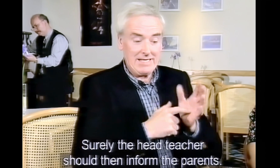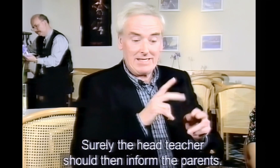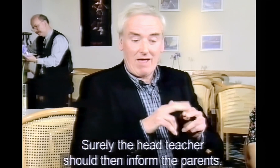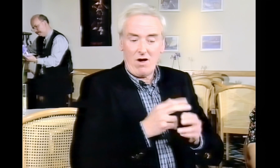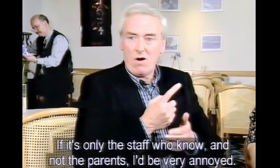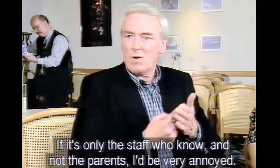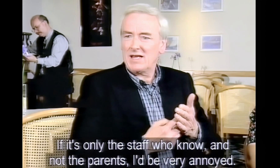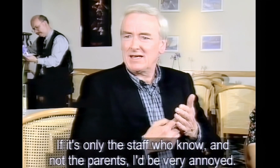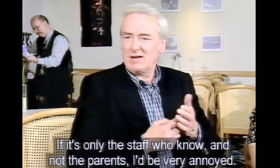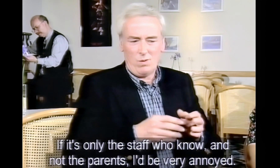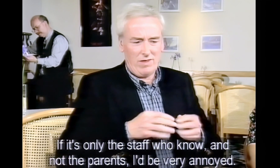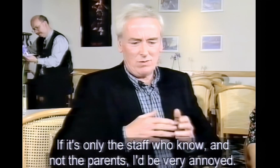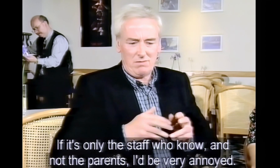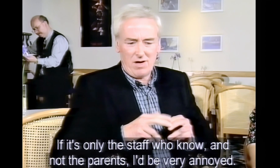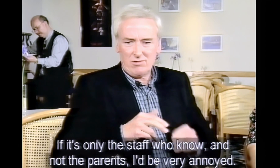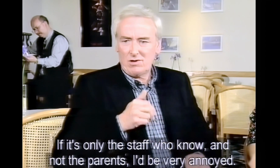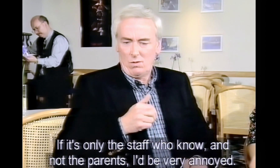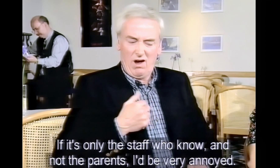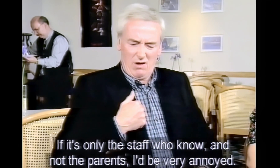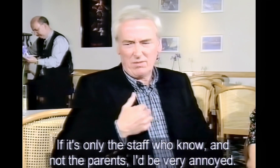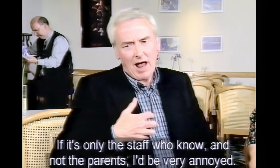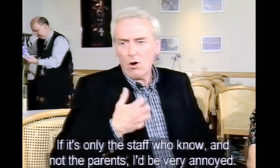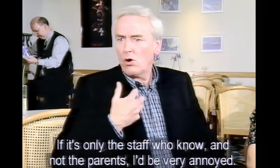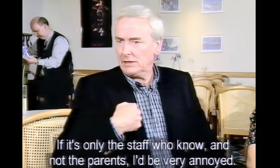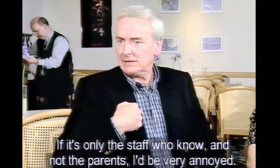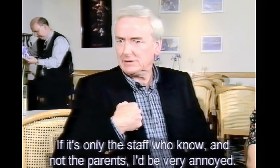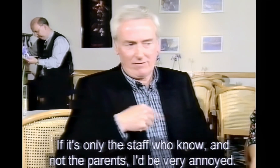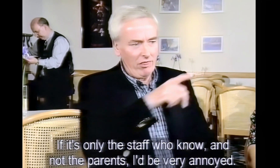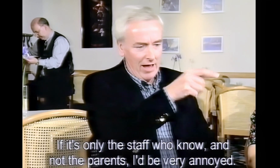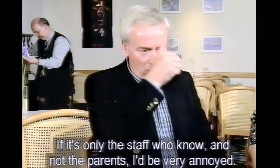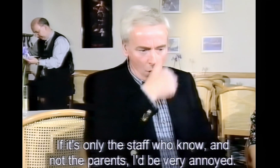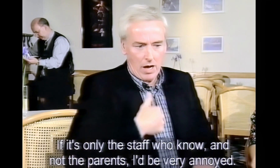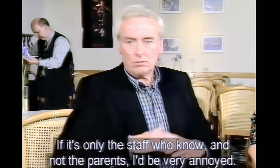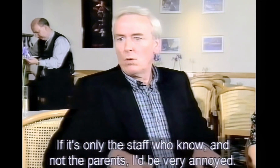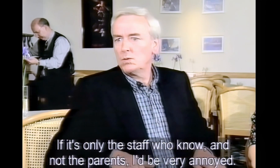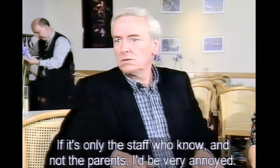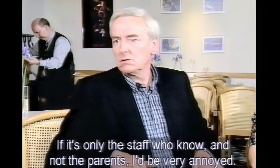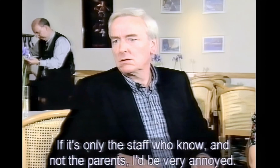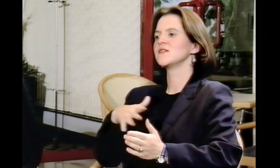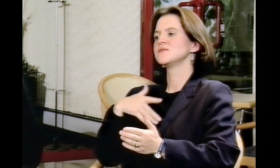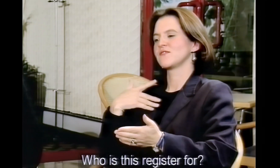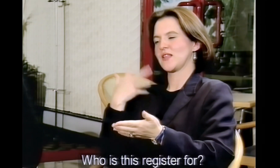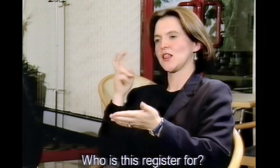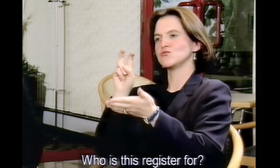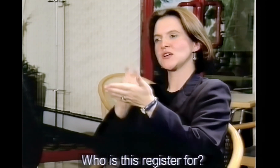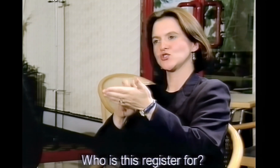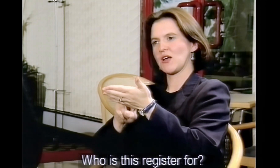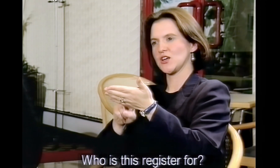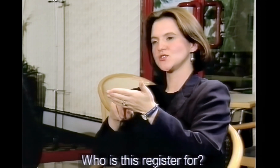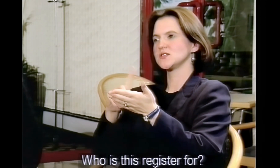and not the parents, I'd be very annoyed if they knew and I didn't. I really do wonder, who is this register